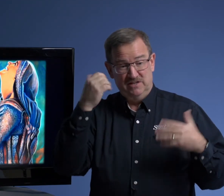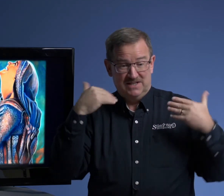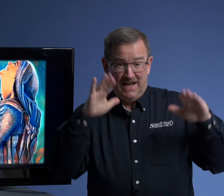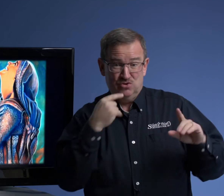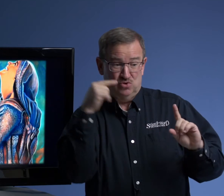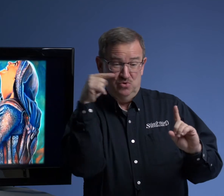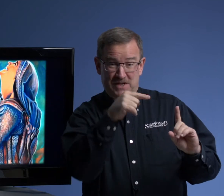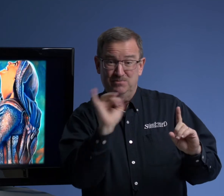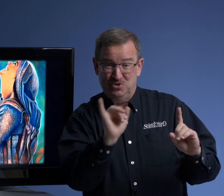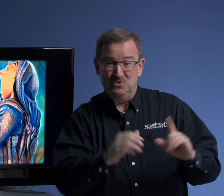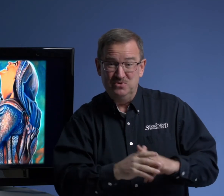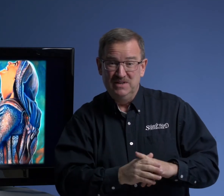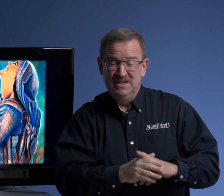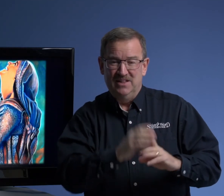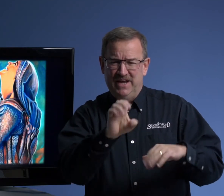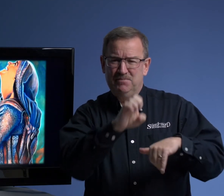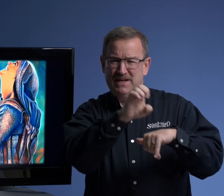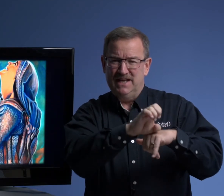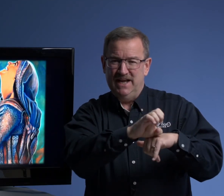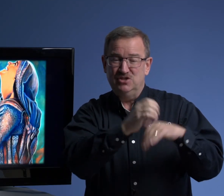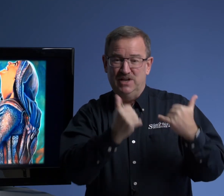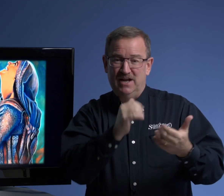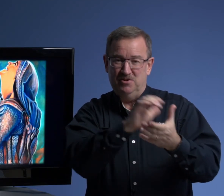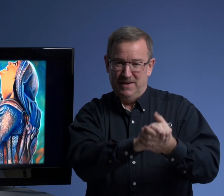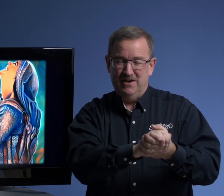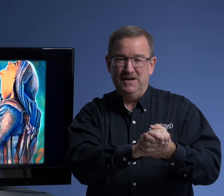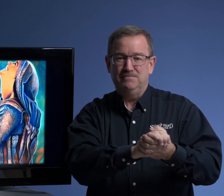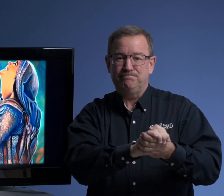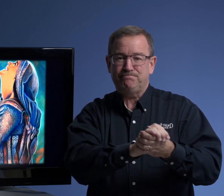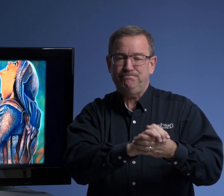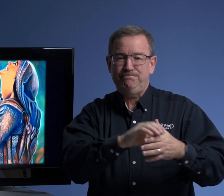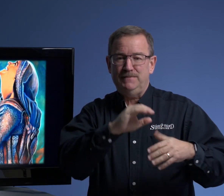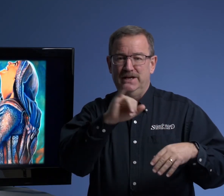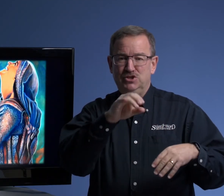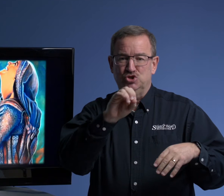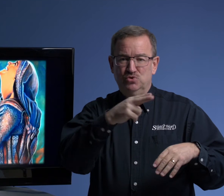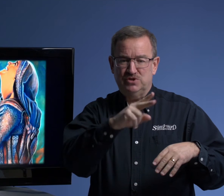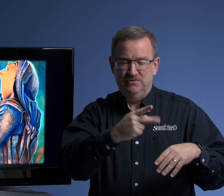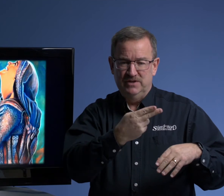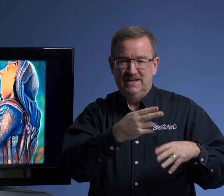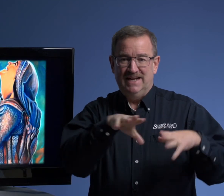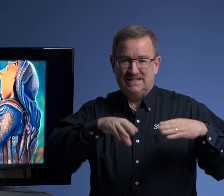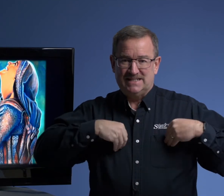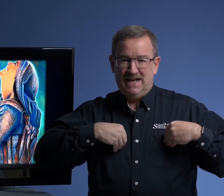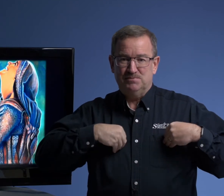the angel told him to. They had been engaged. Now they're married. And Joseph accepts